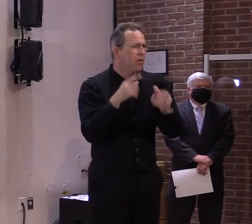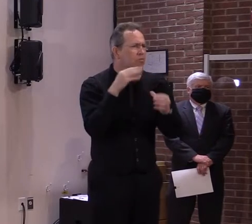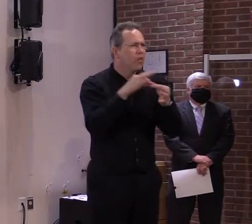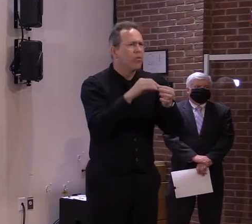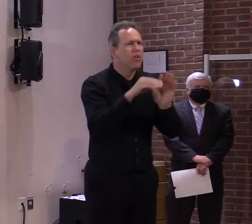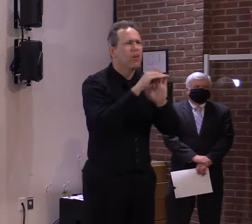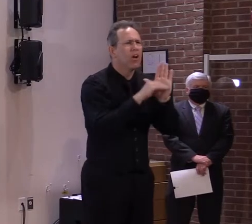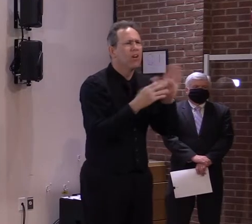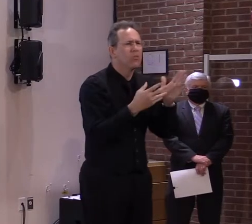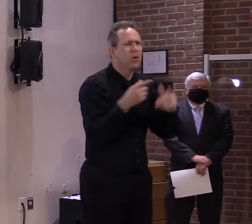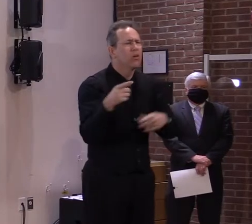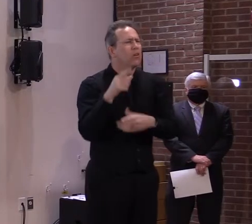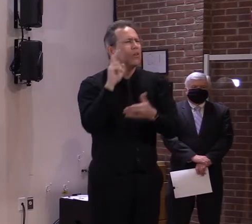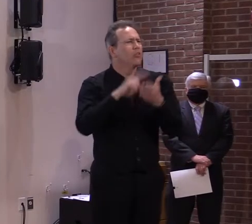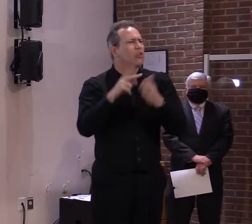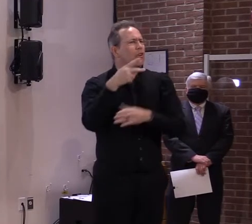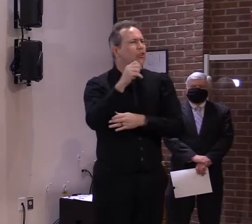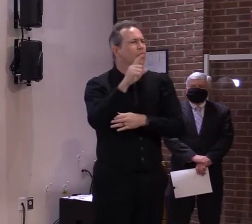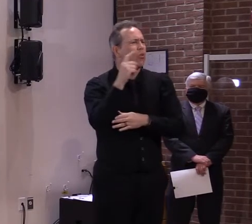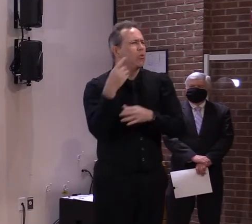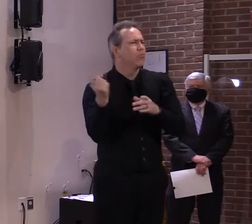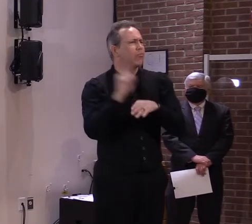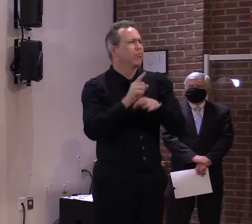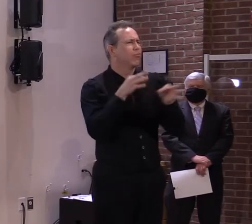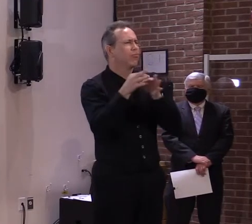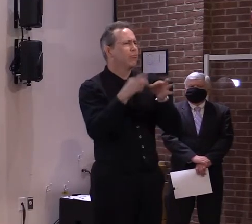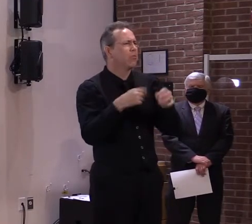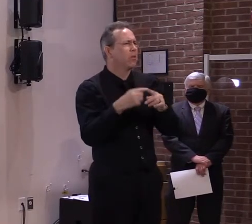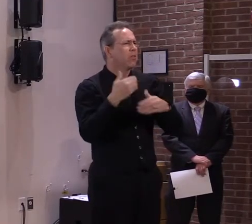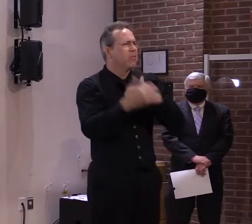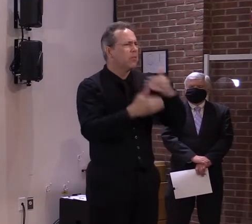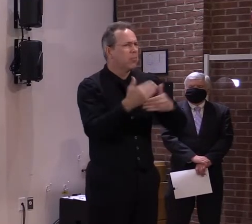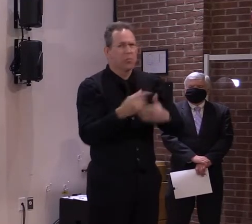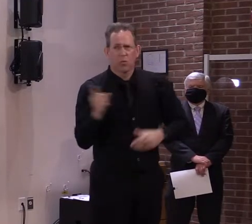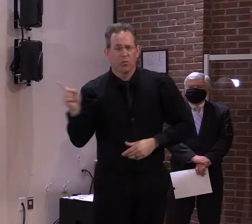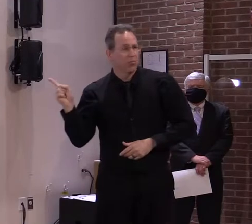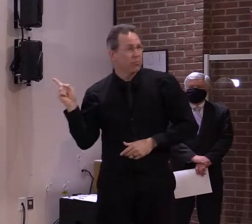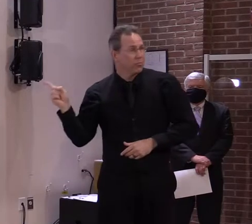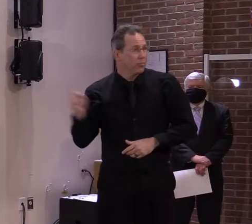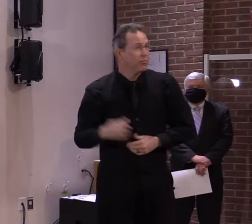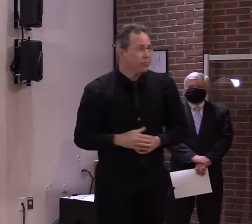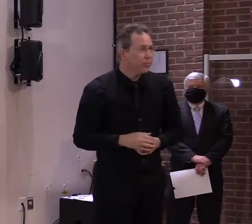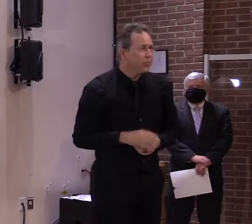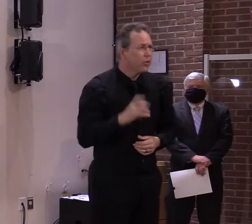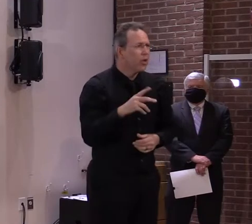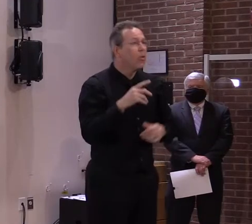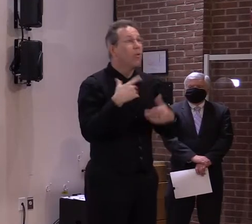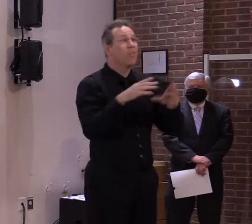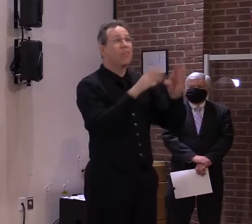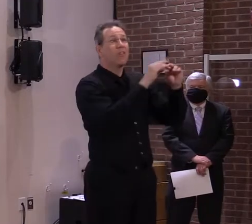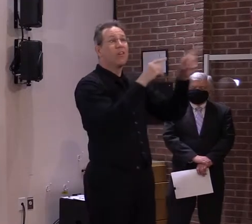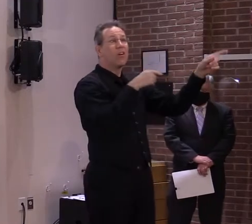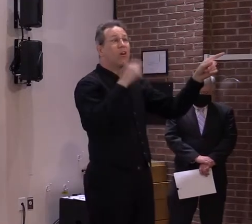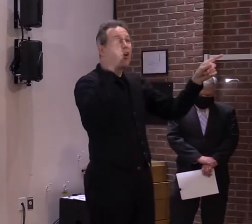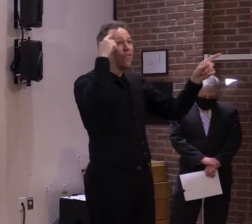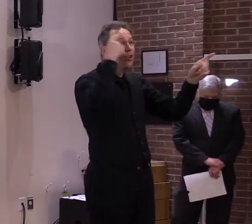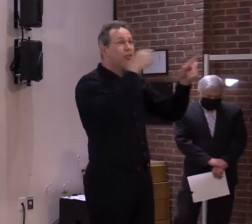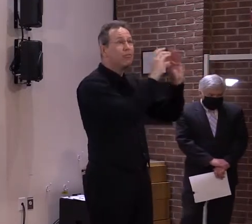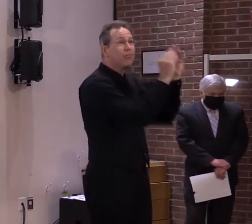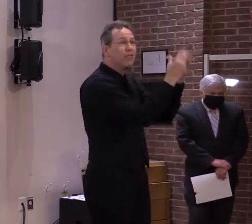back, I'll give you an update, and then we'll move to questions. So thank you very much, Secretary Curley.